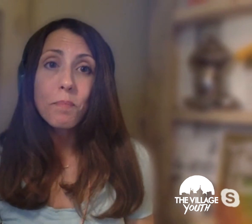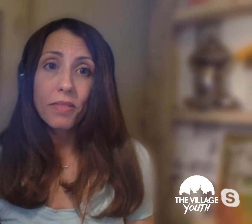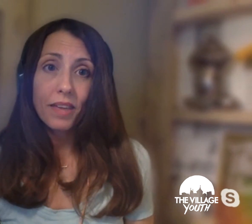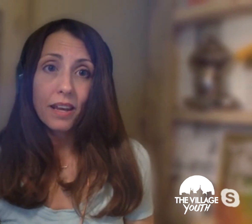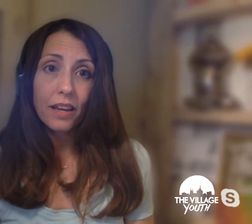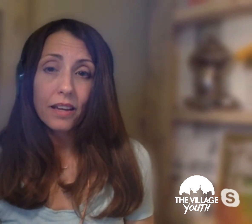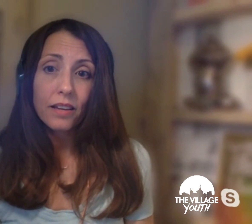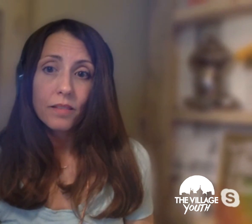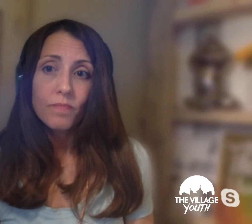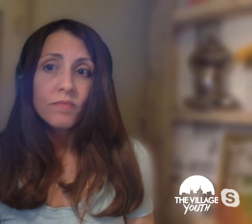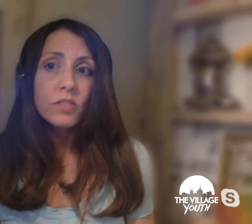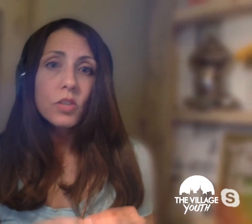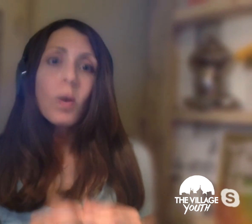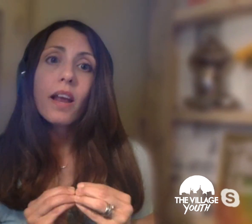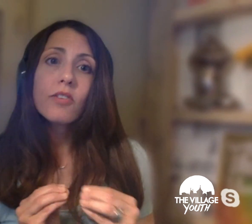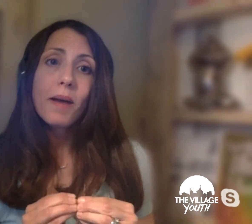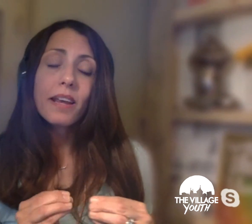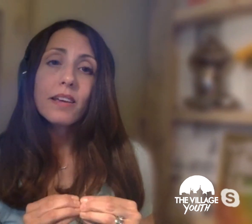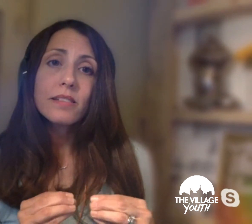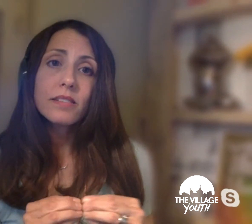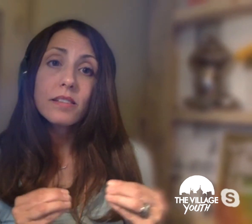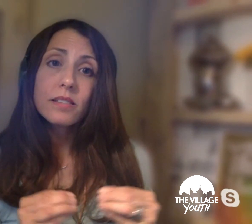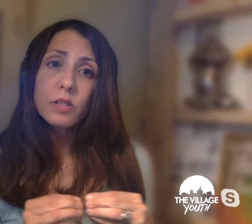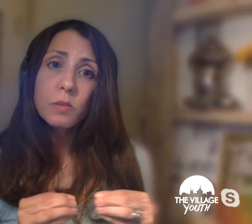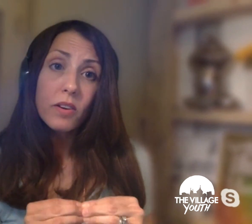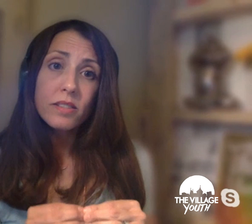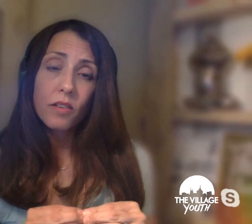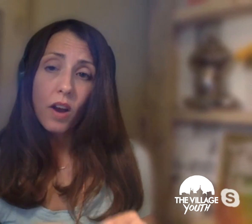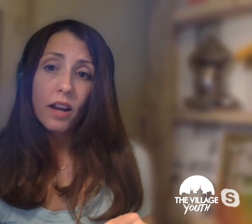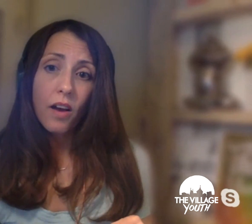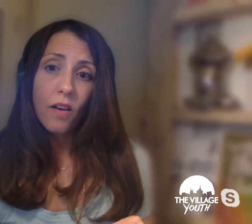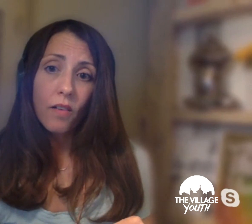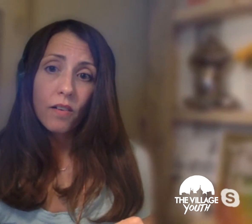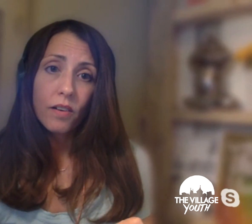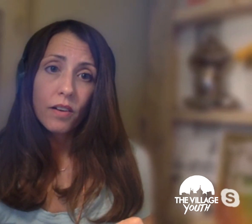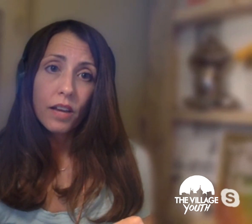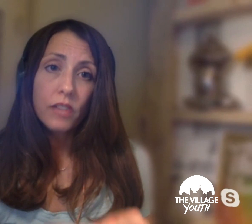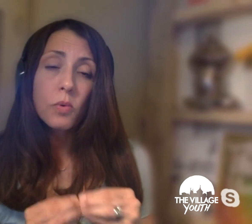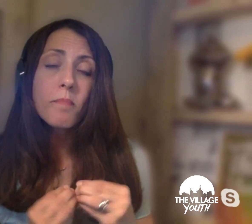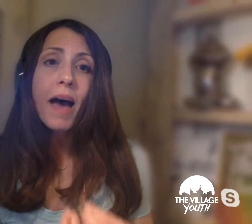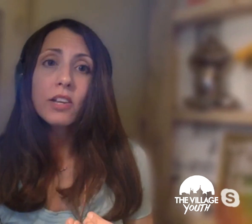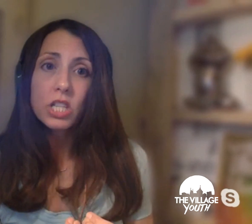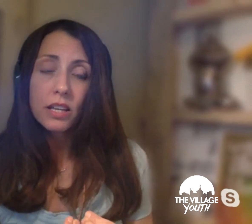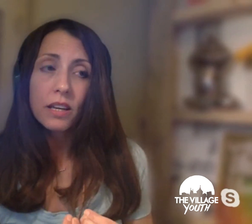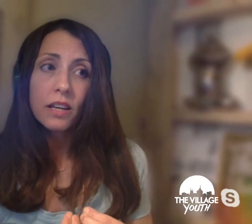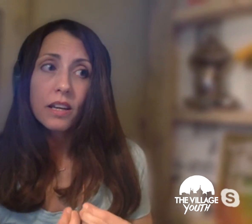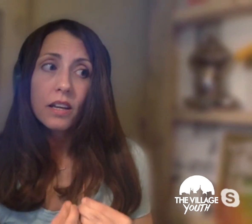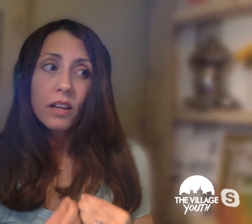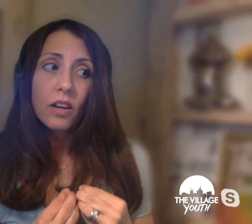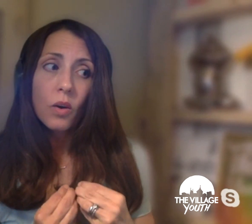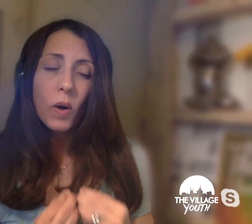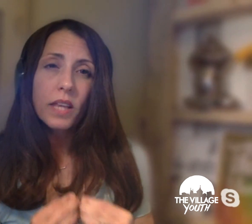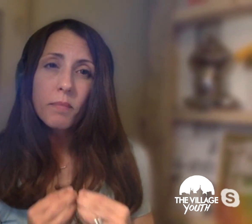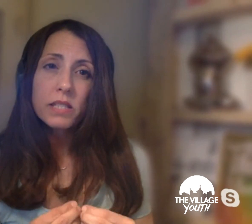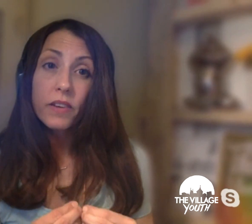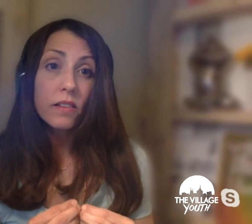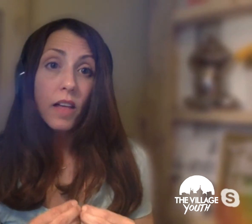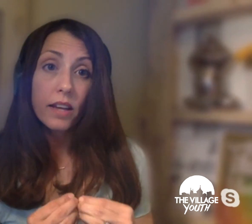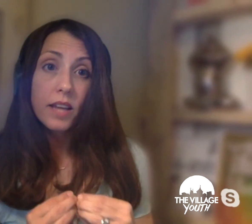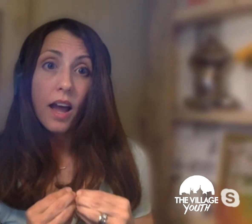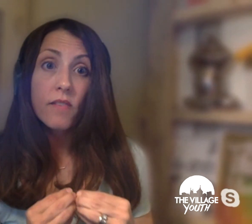but empathetic to what everybody is experiencing right now, and to imagine